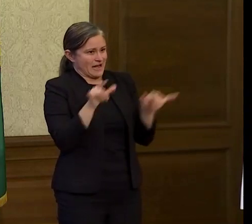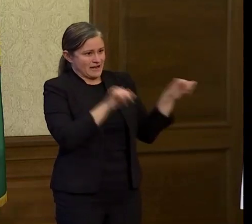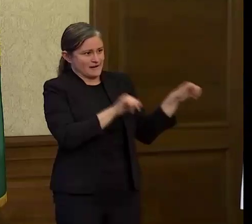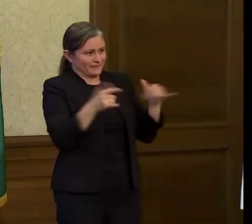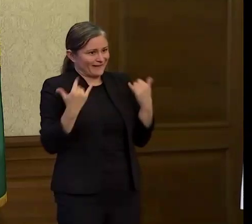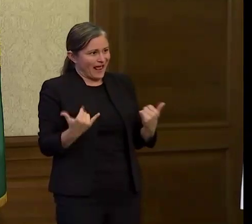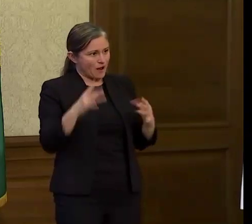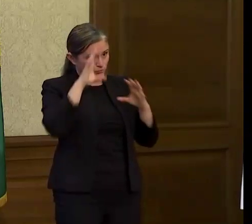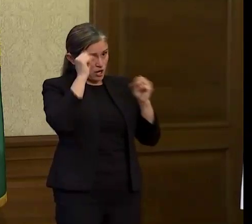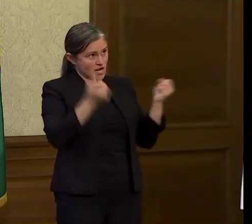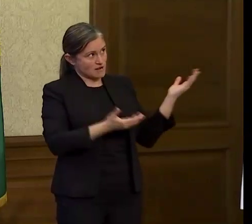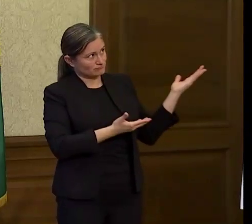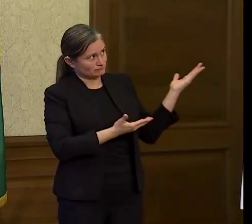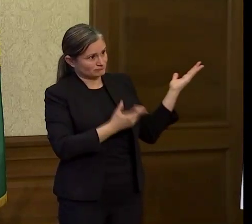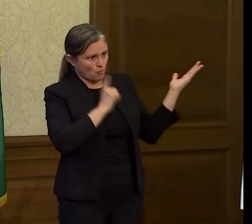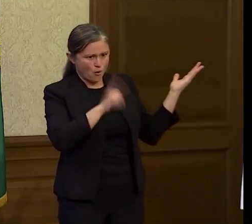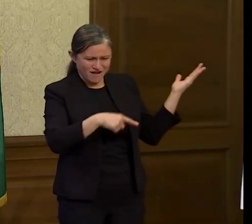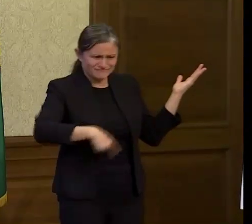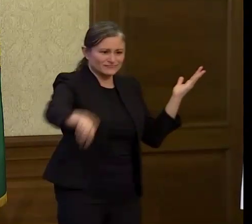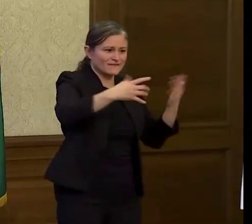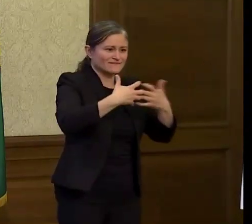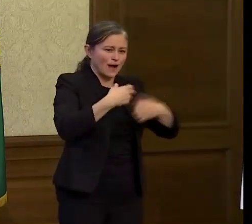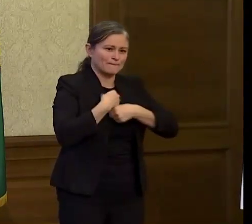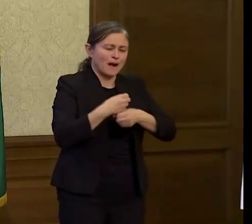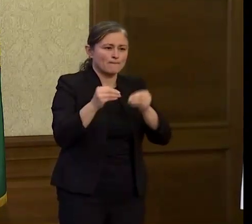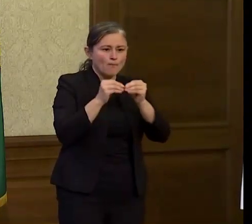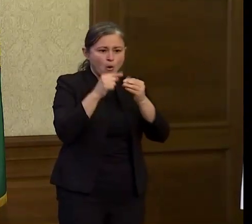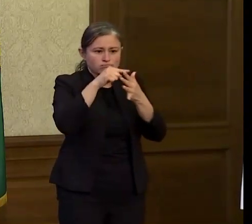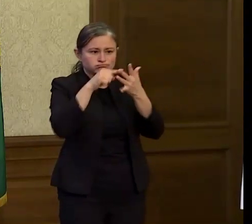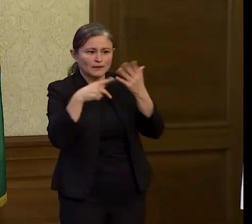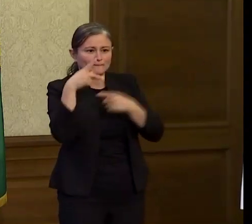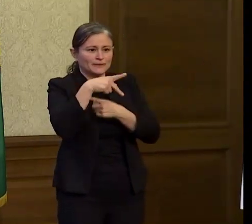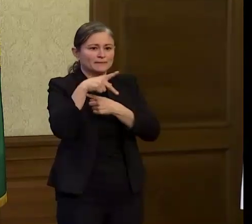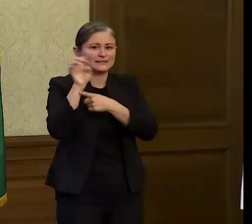ourselves. Next, we're going to Jim Drew with the News